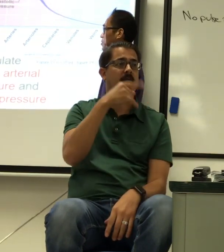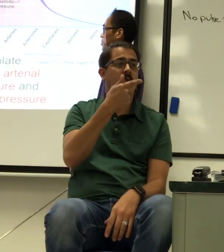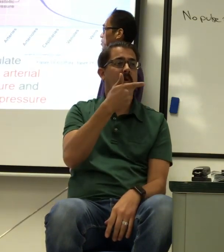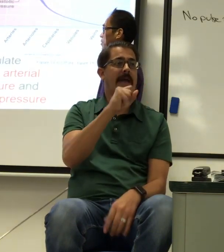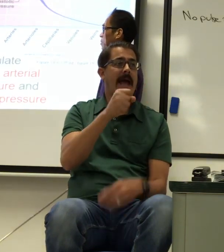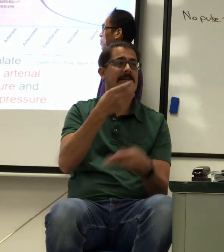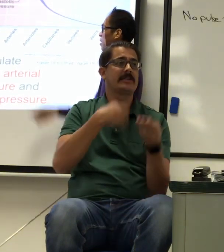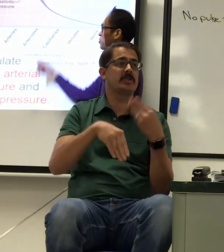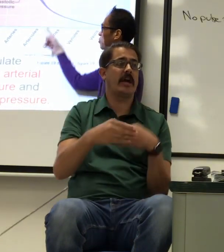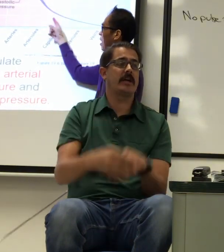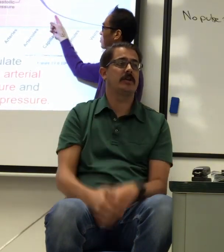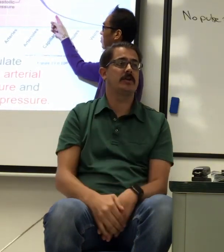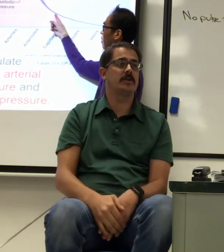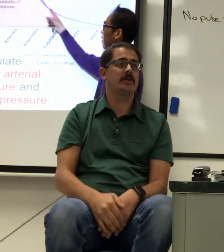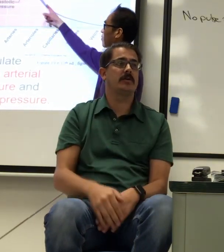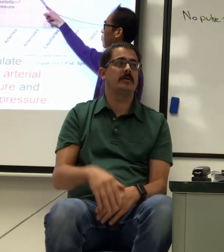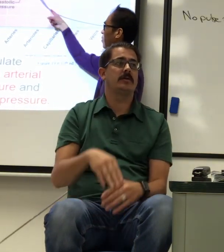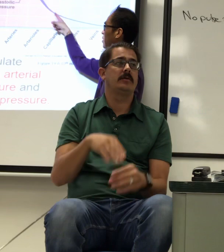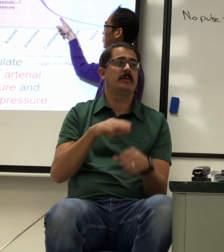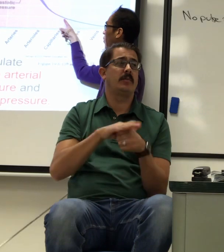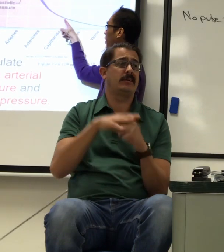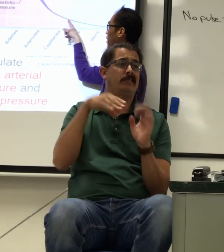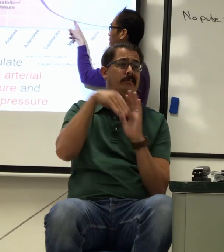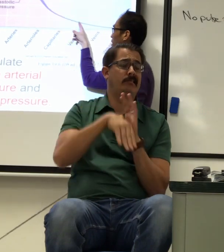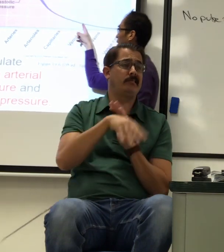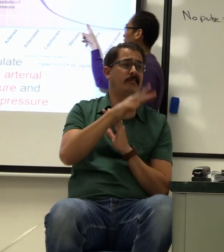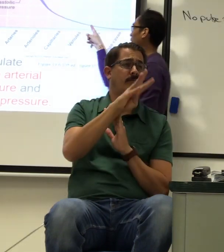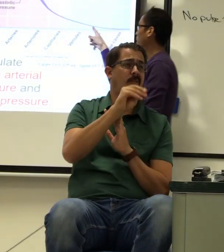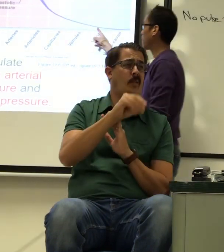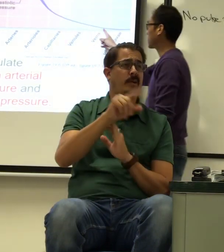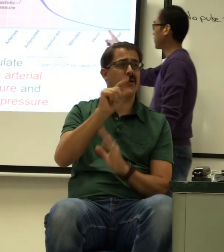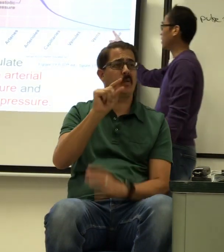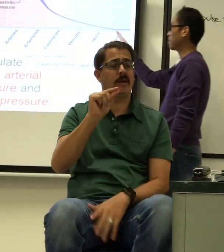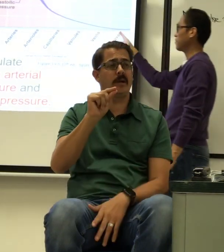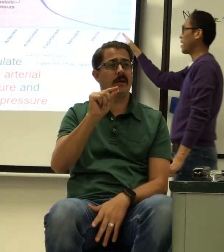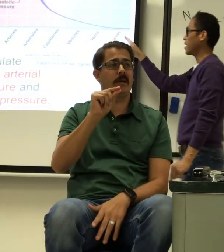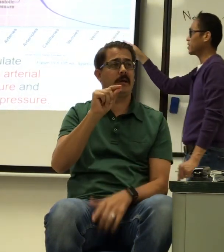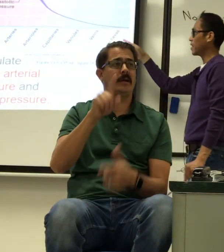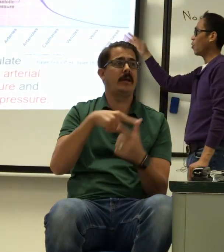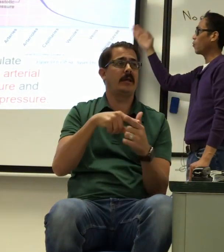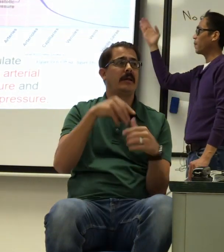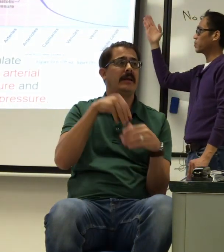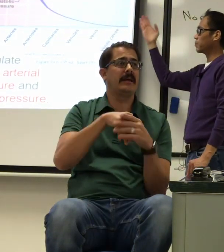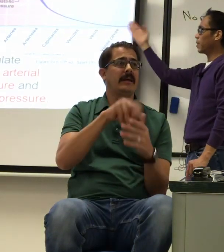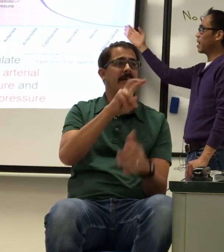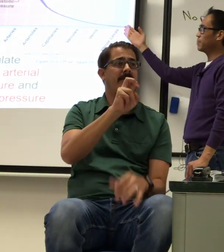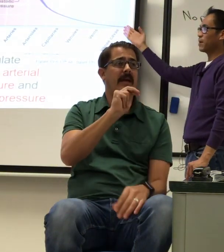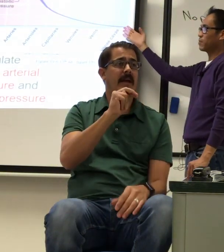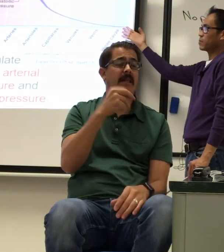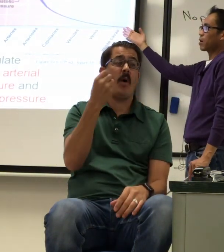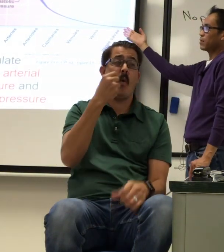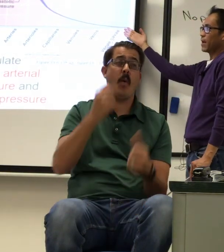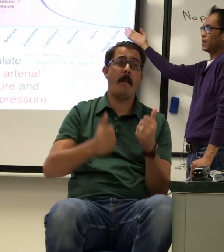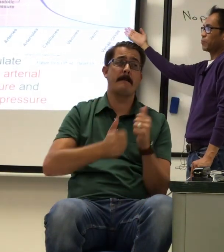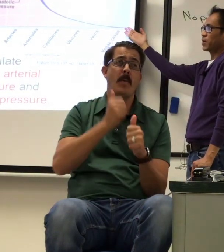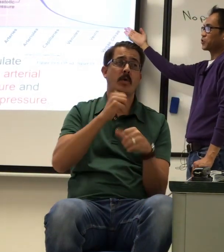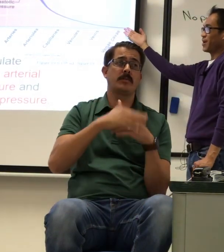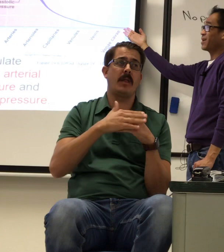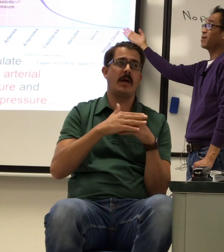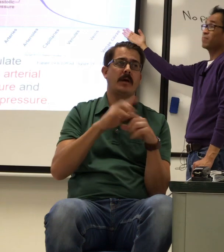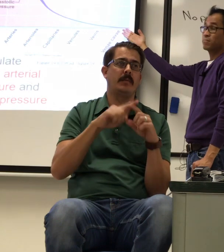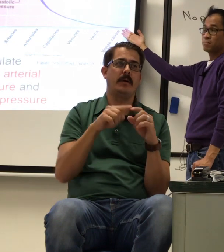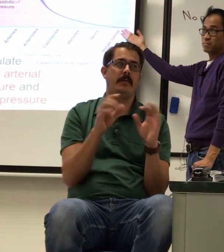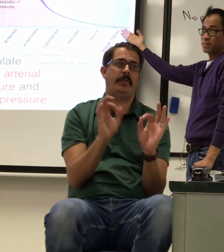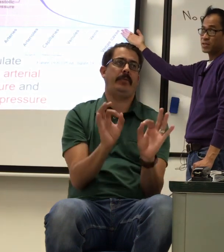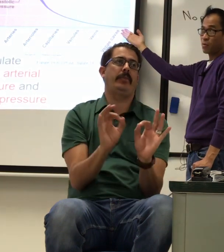exchange. The pressure drops to around like 40 to 20. And by the time you get to the veins, they hold the most blood, but there's hardly any pressure